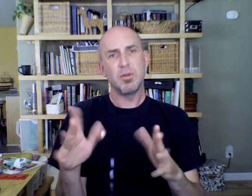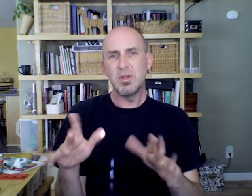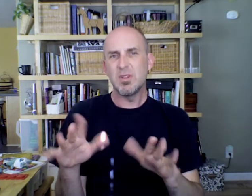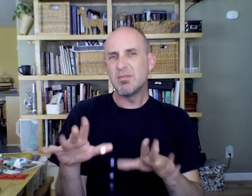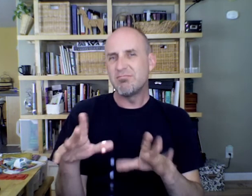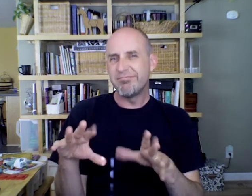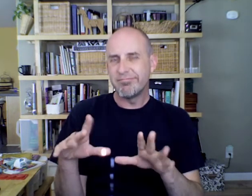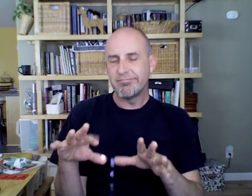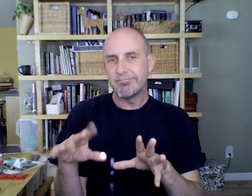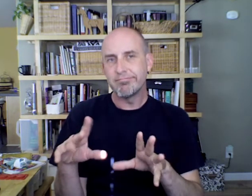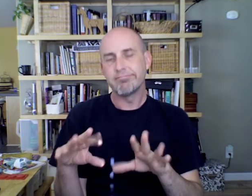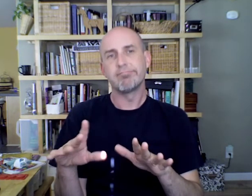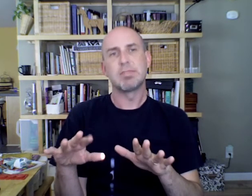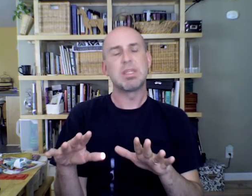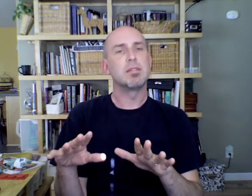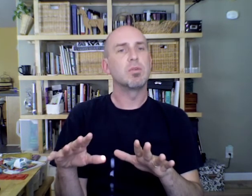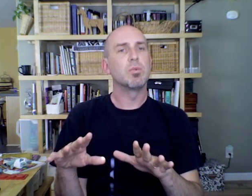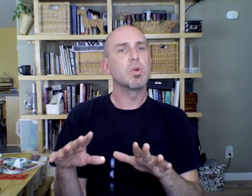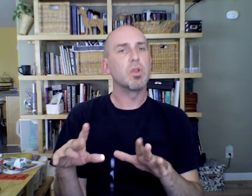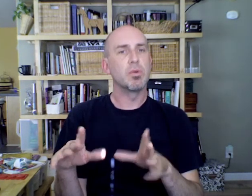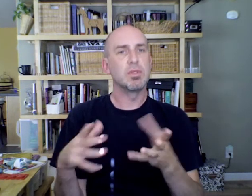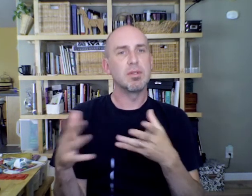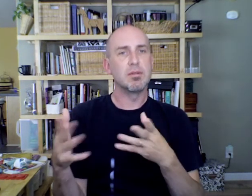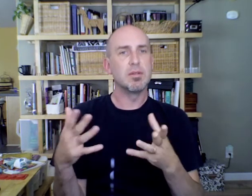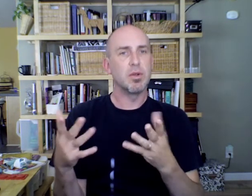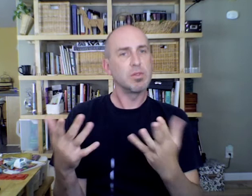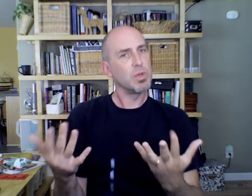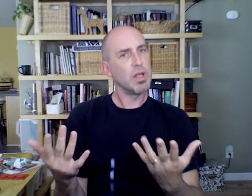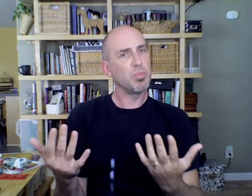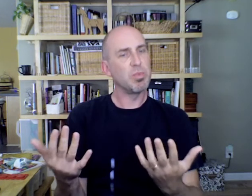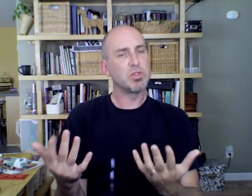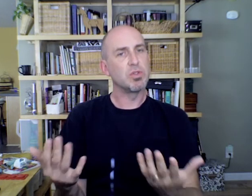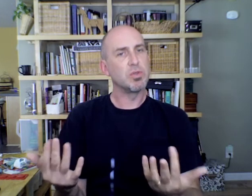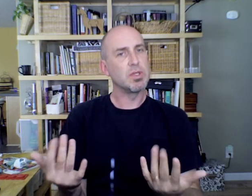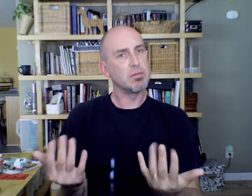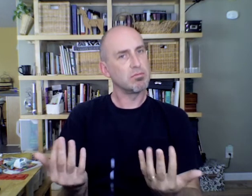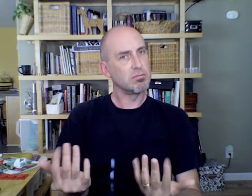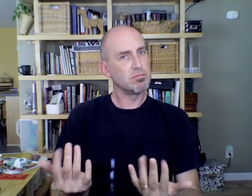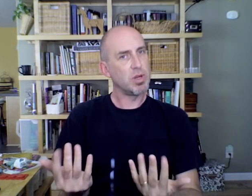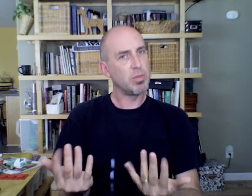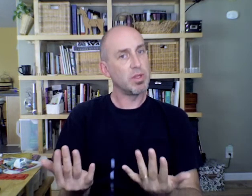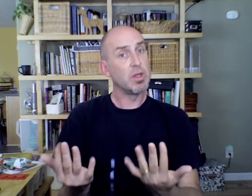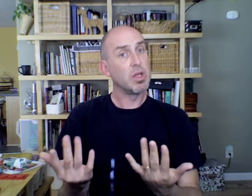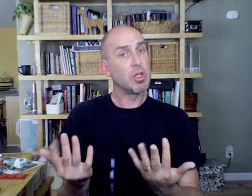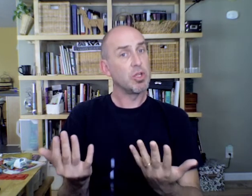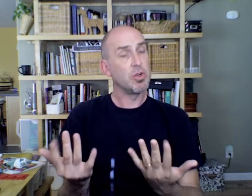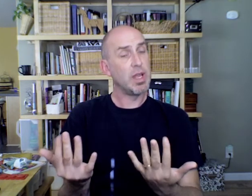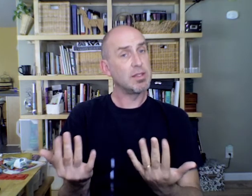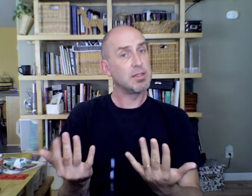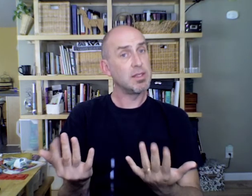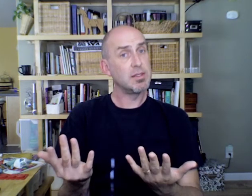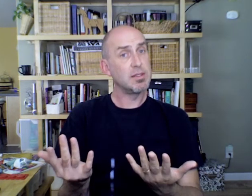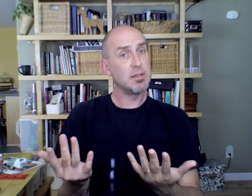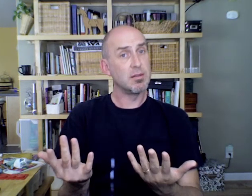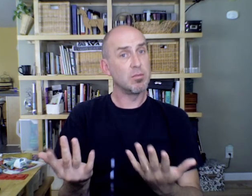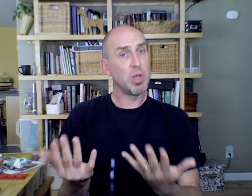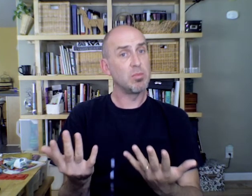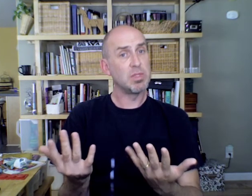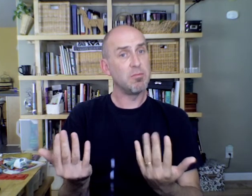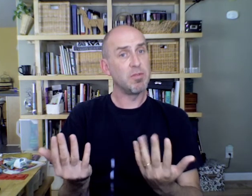little signs that are real close that, I just want to help you make sure you're doing it properly. Your hand stays still, palms up, fingers